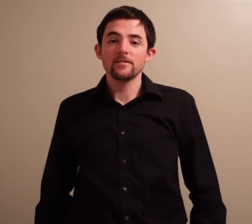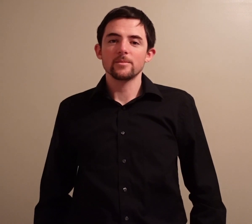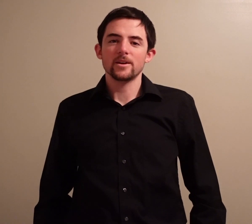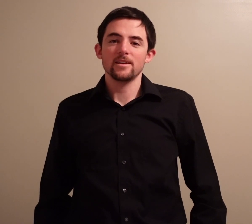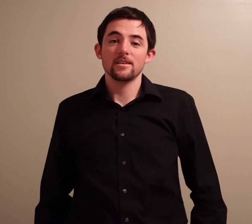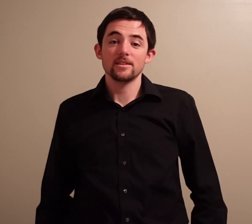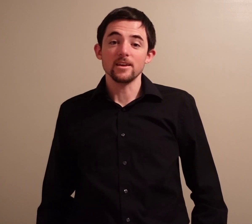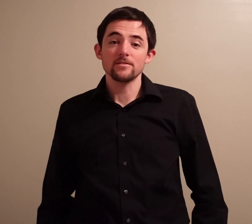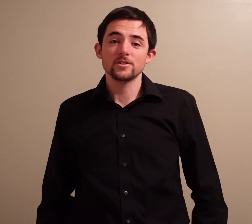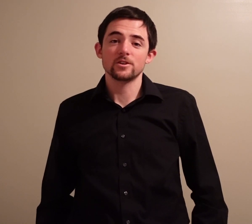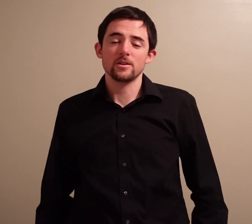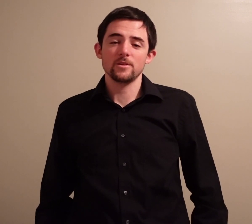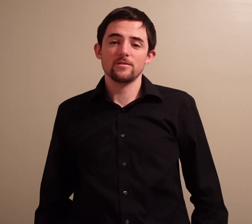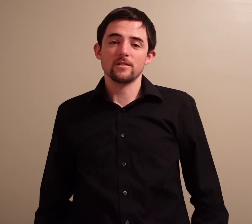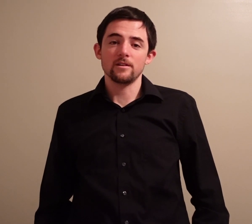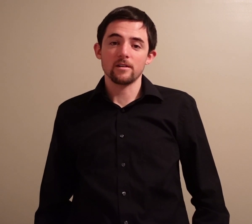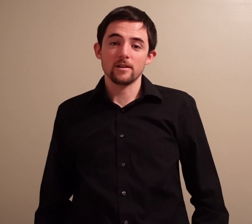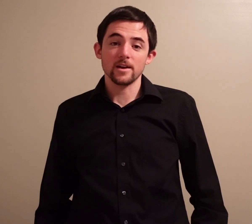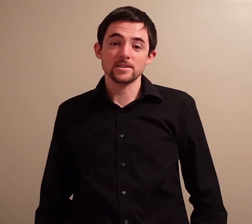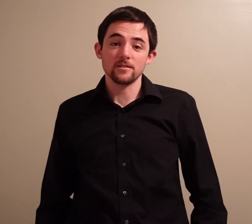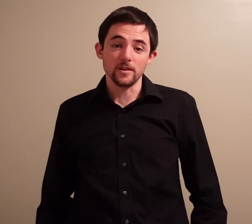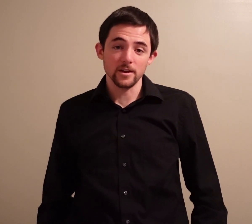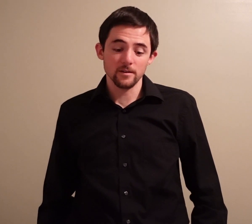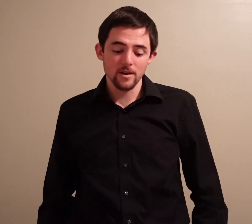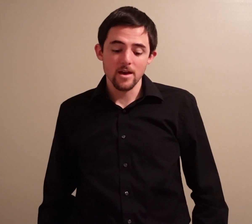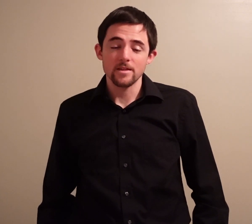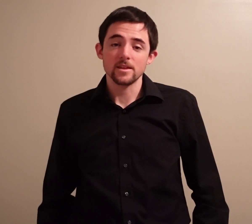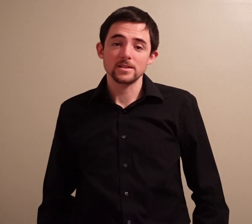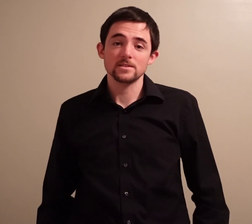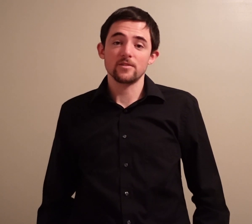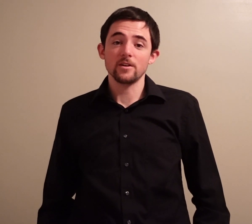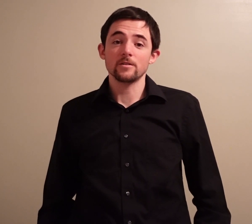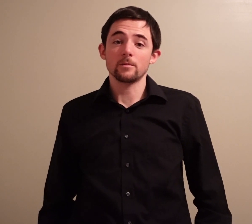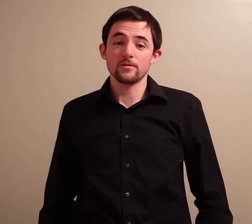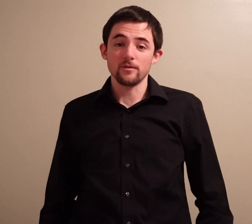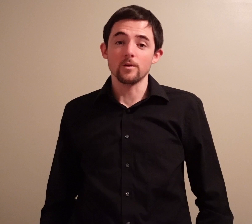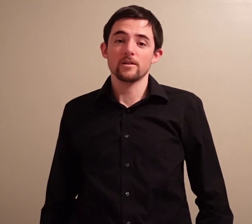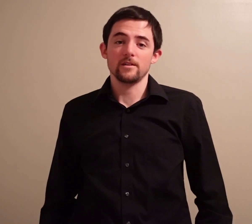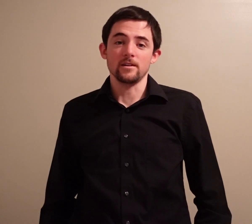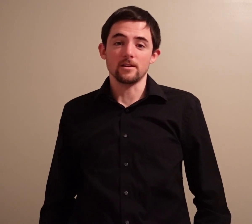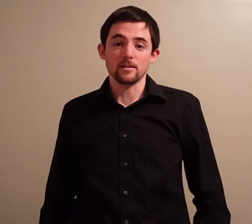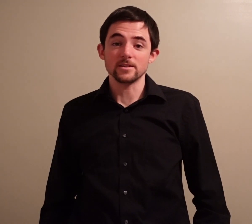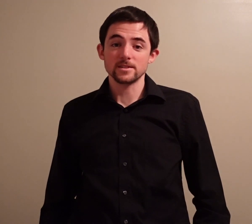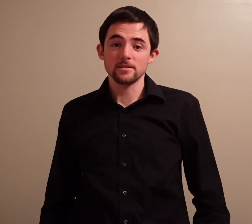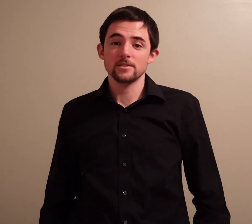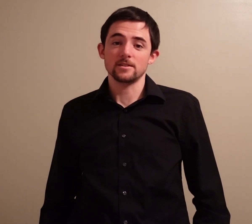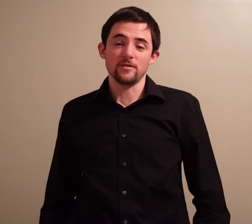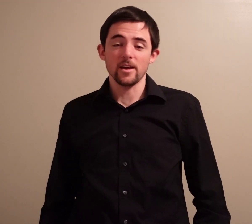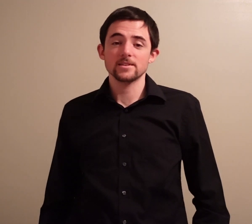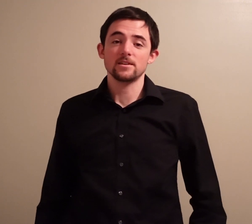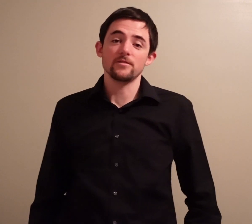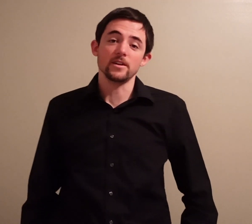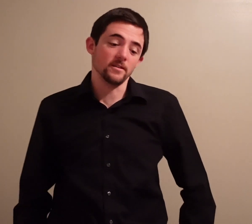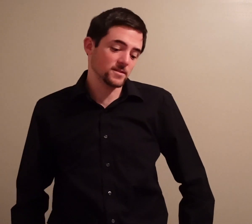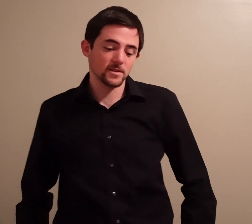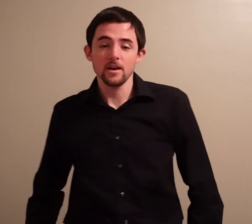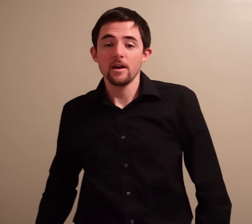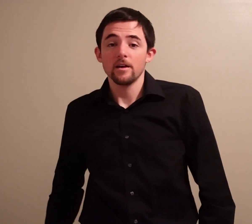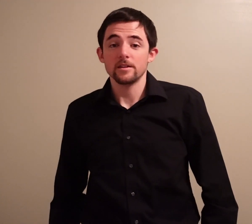Hey everybody, thank you for joining me for another ASL video. This is video number 4 in the series of ASL videos. This